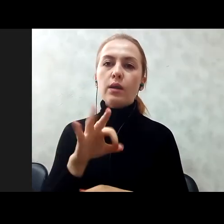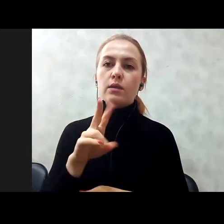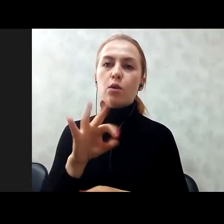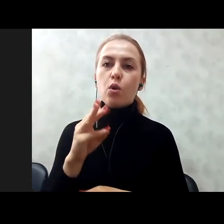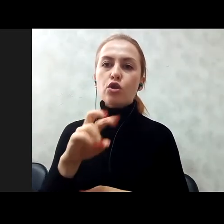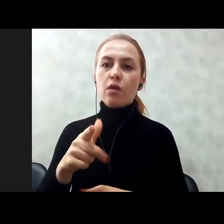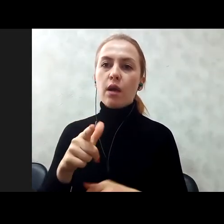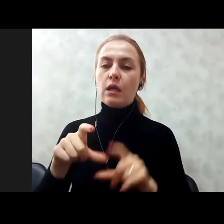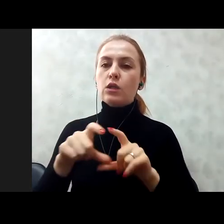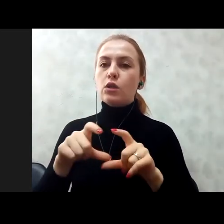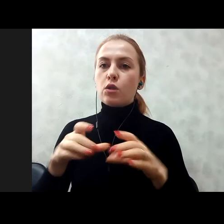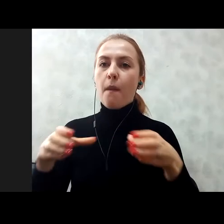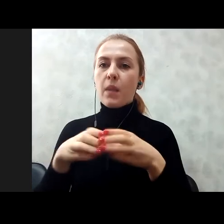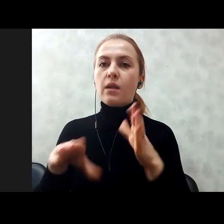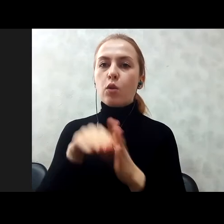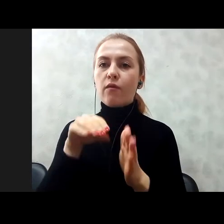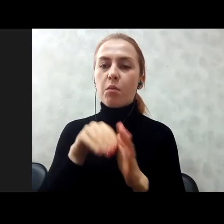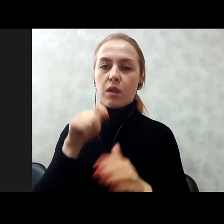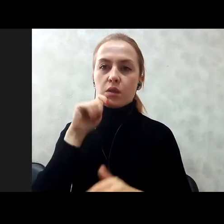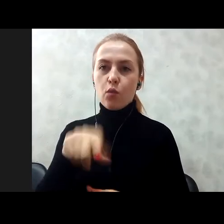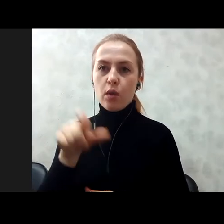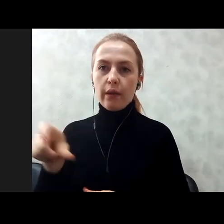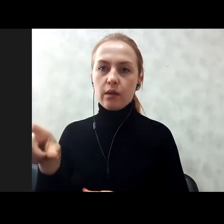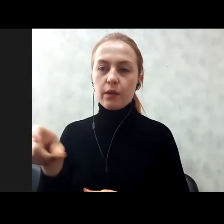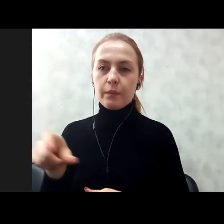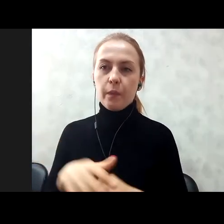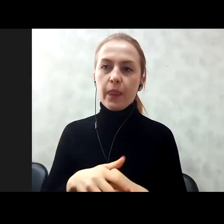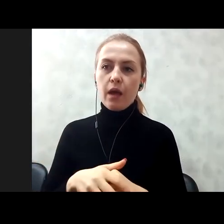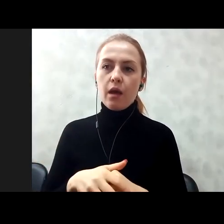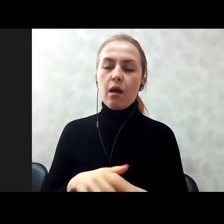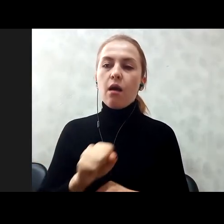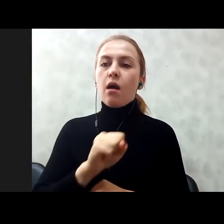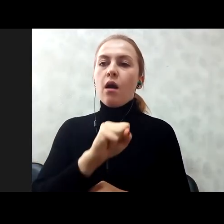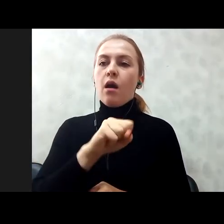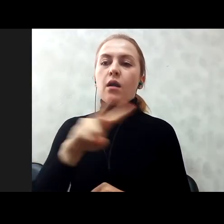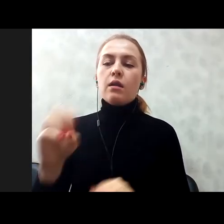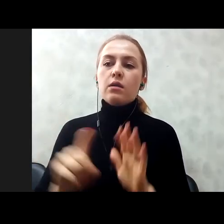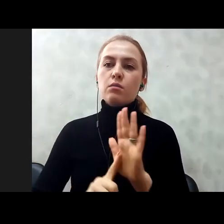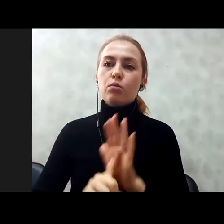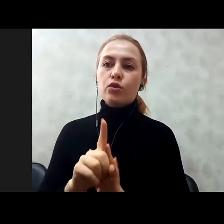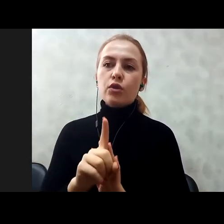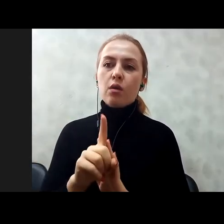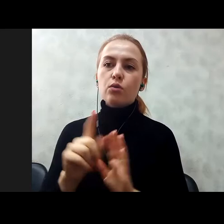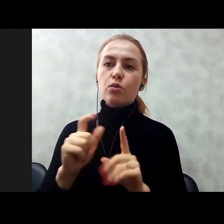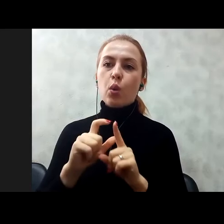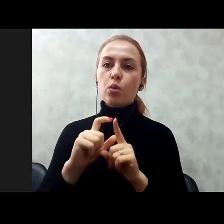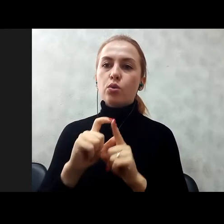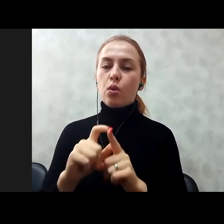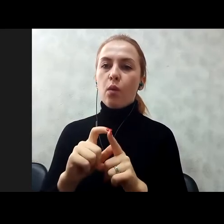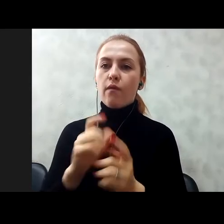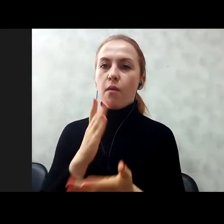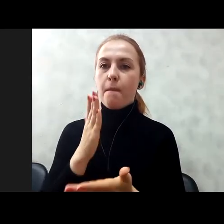now pass the floor first to the international partners. And I will kindly ask you to limit your speech to the